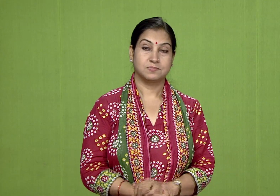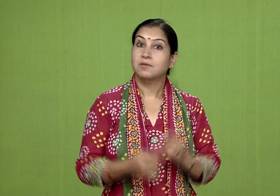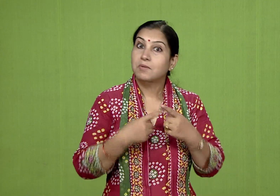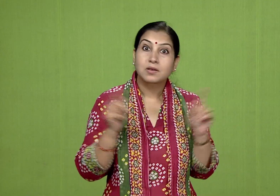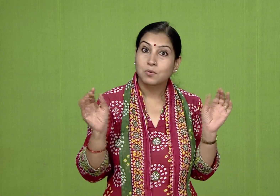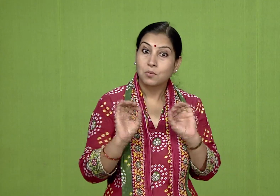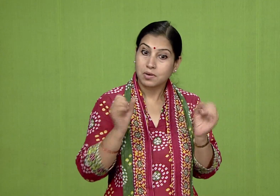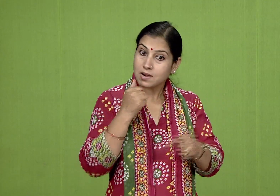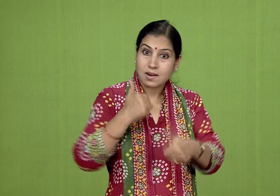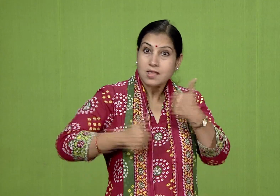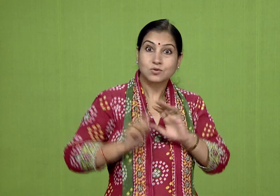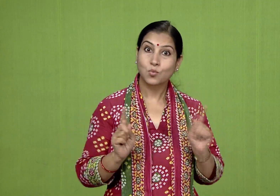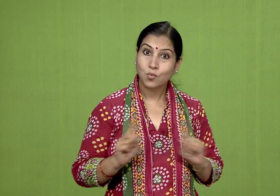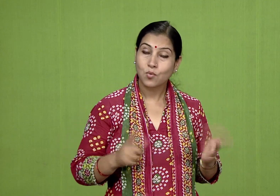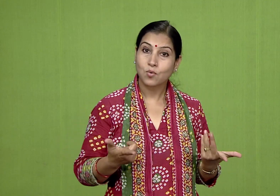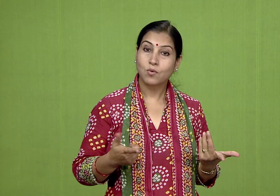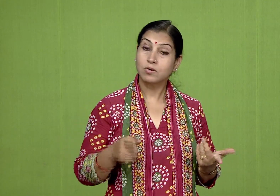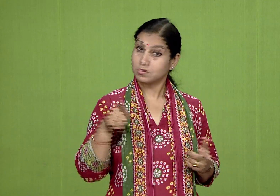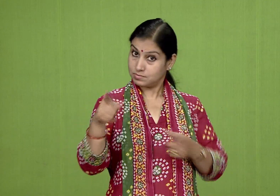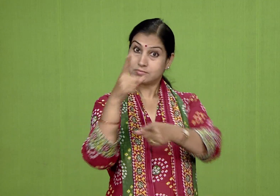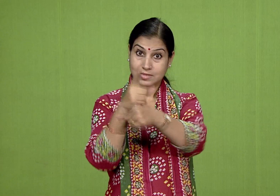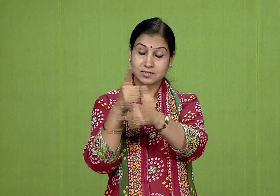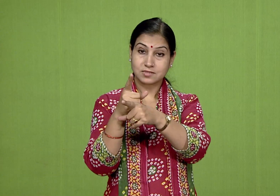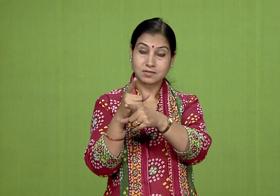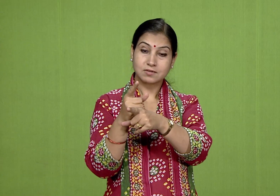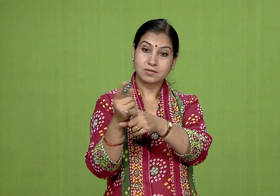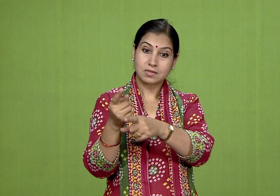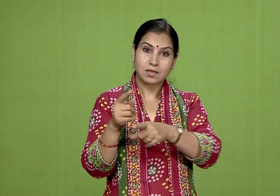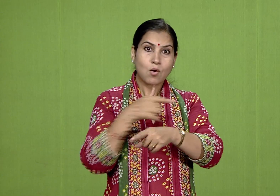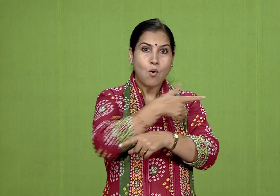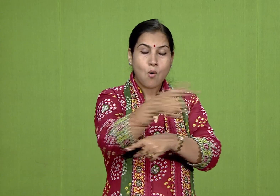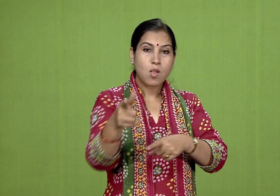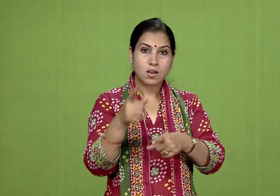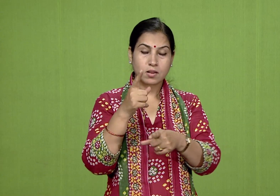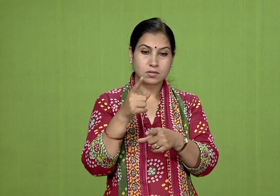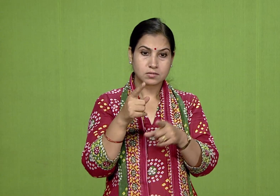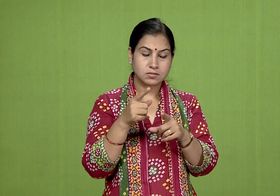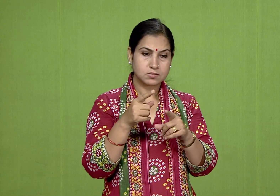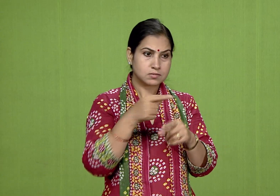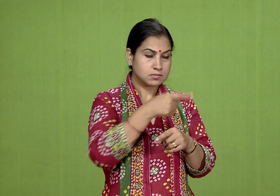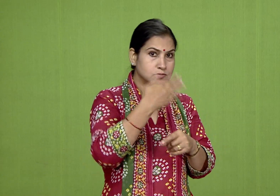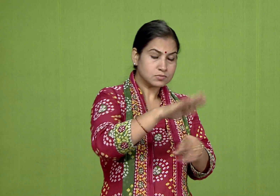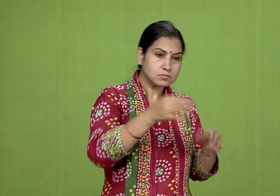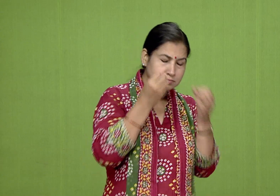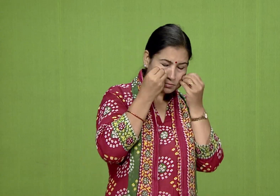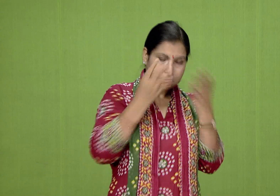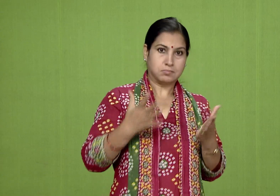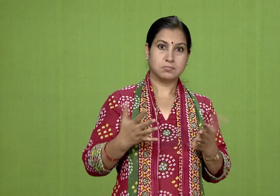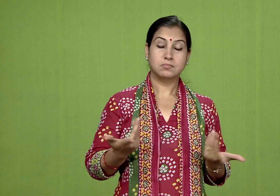But no, it was something that surprised everyone. She